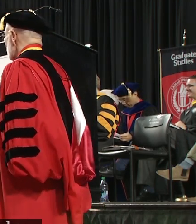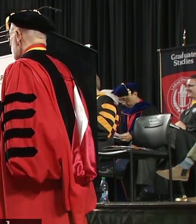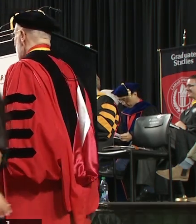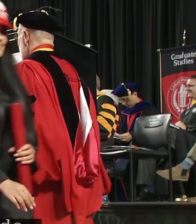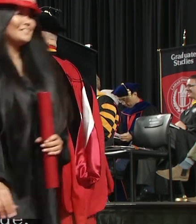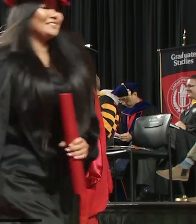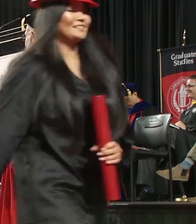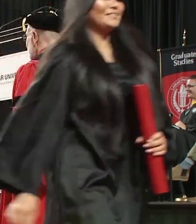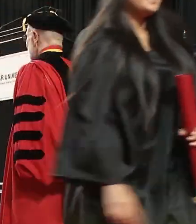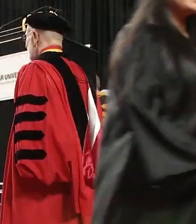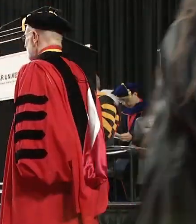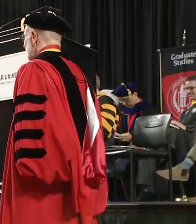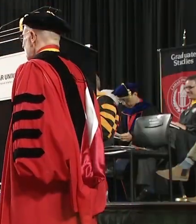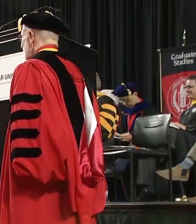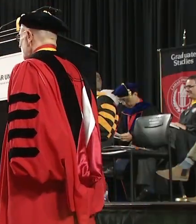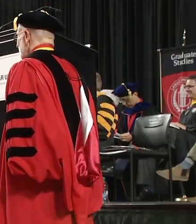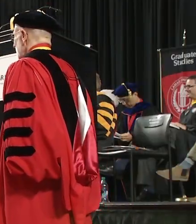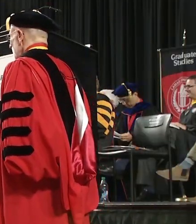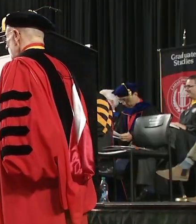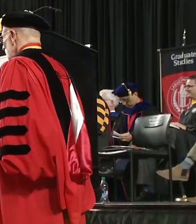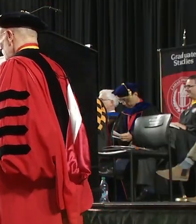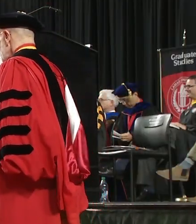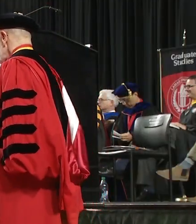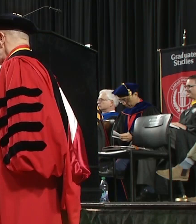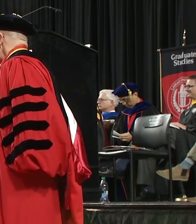Lucas Allen Sammons.